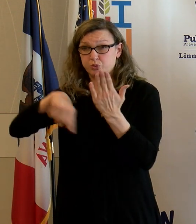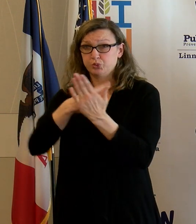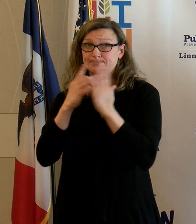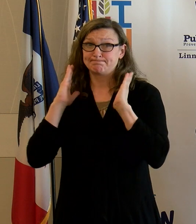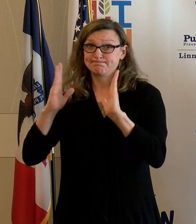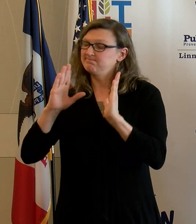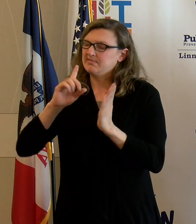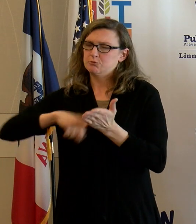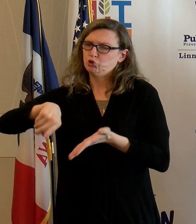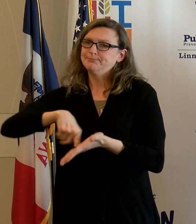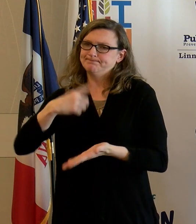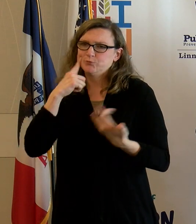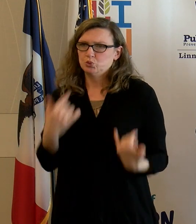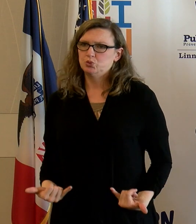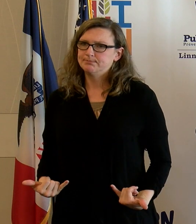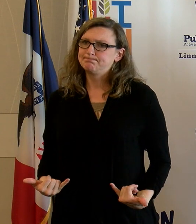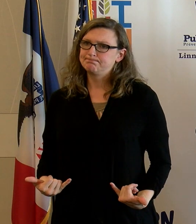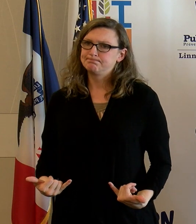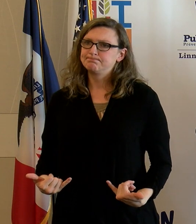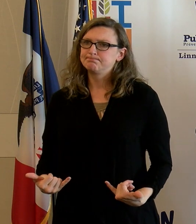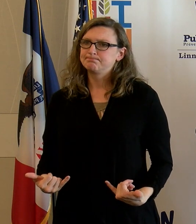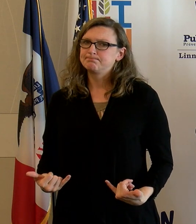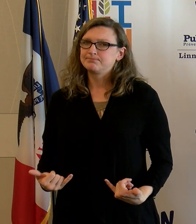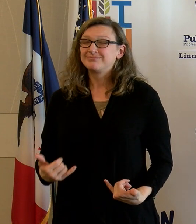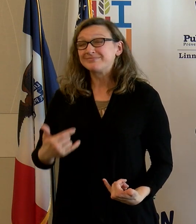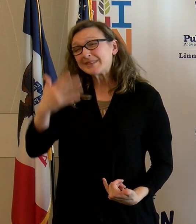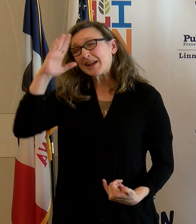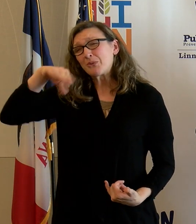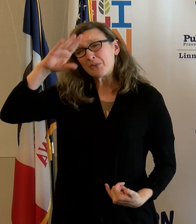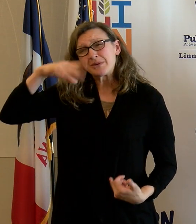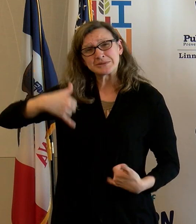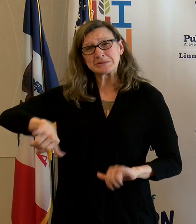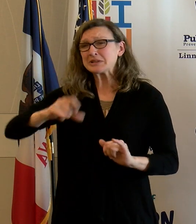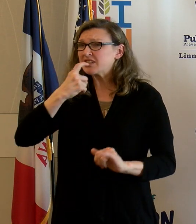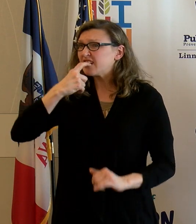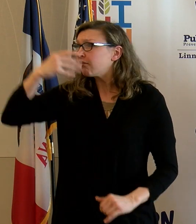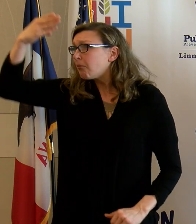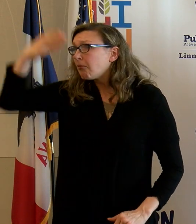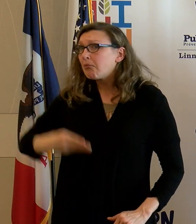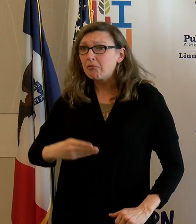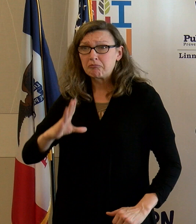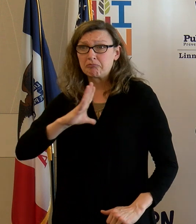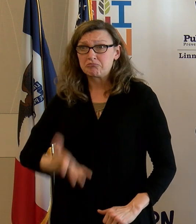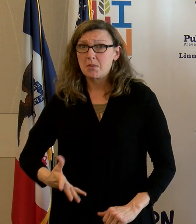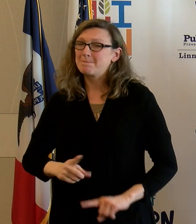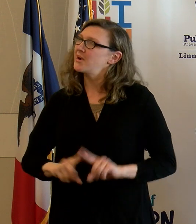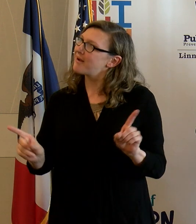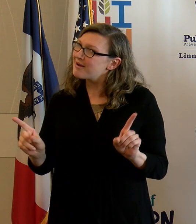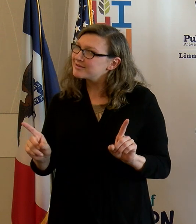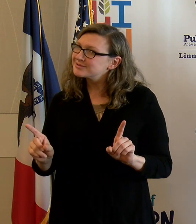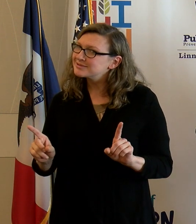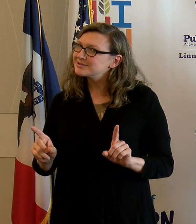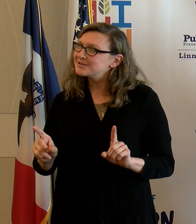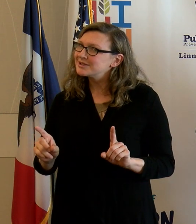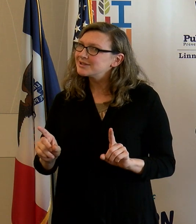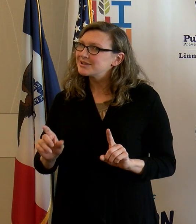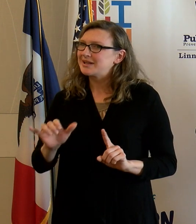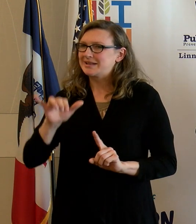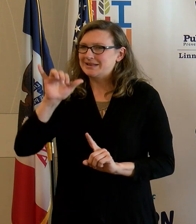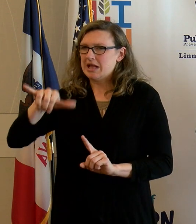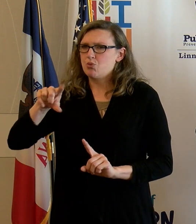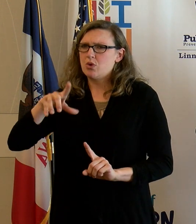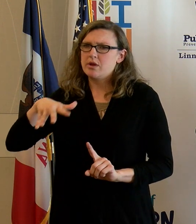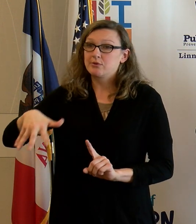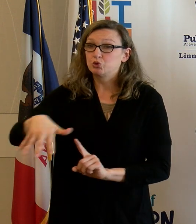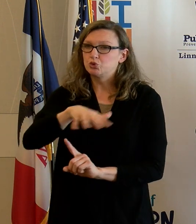through a glass window and did not have direct contact, what we are doing instead with that area is that's now how the attorneys are meeting with their